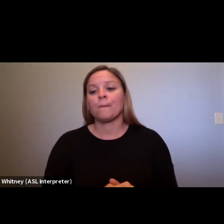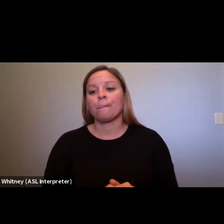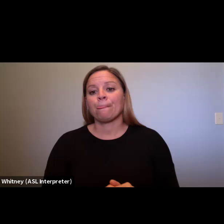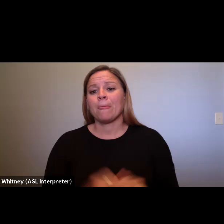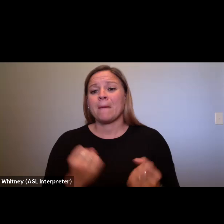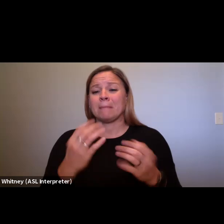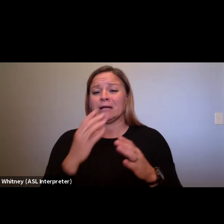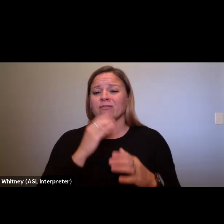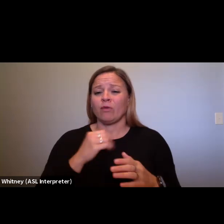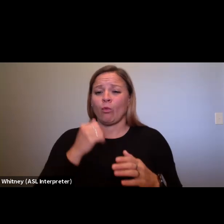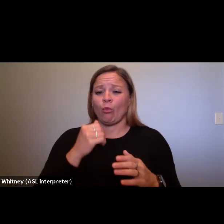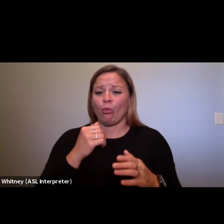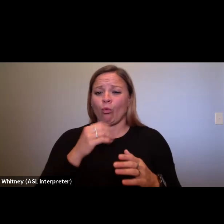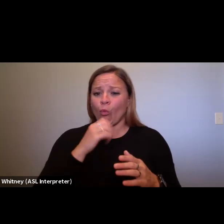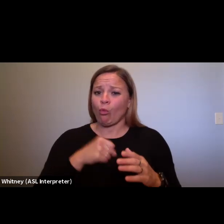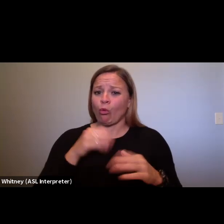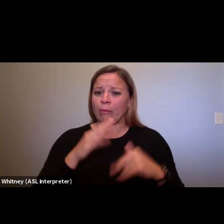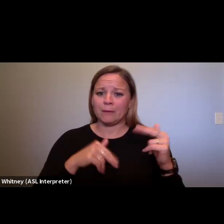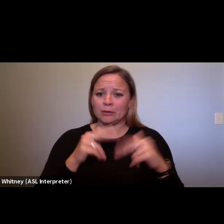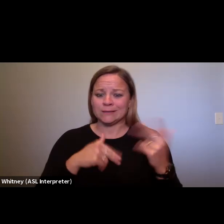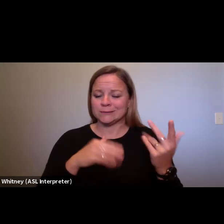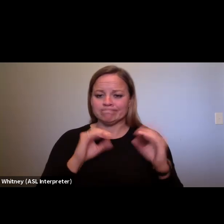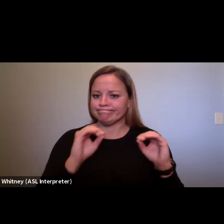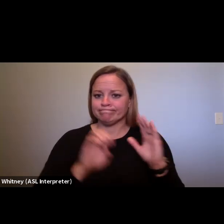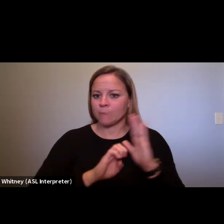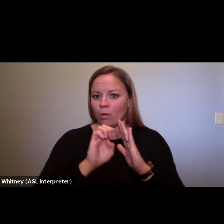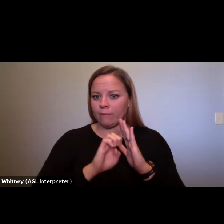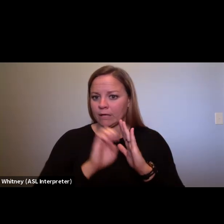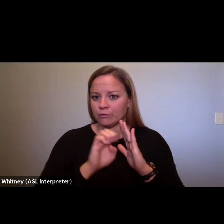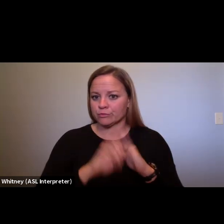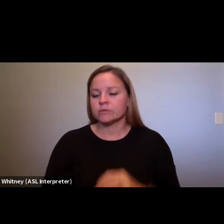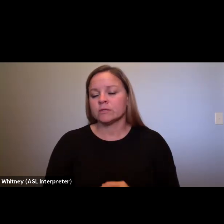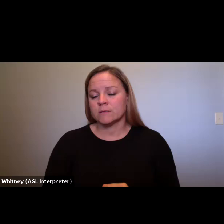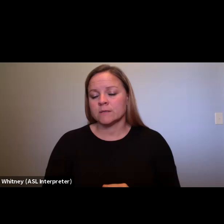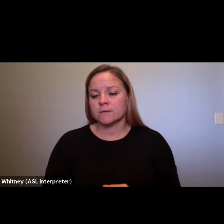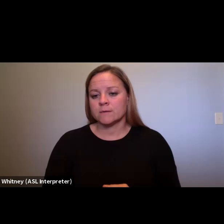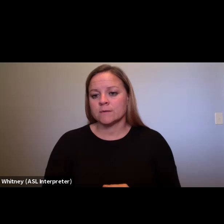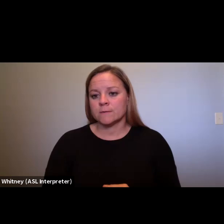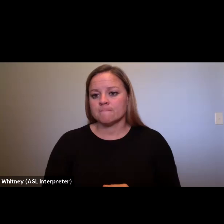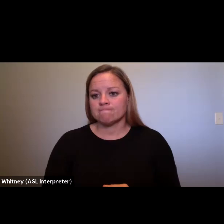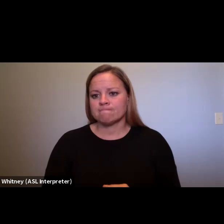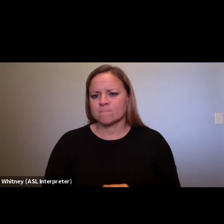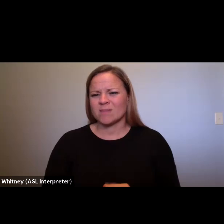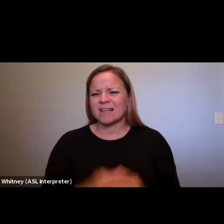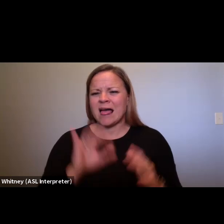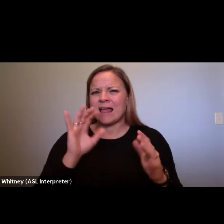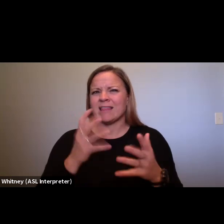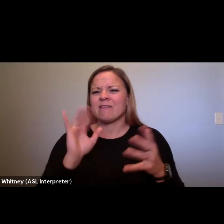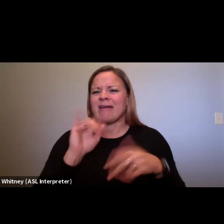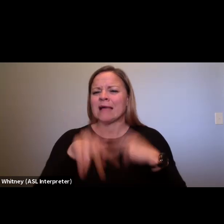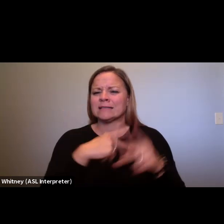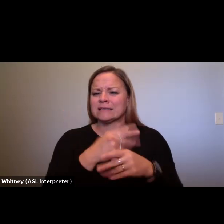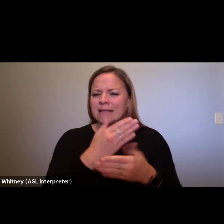older buildings in the metro area, they don't have elevators in them. And it's just a lot of those things that